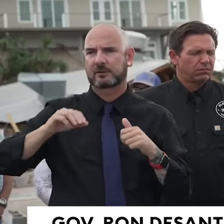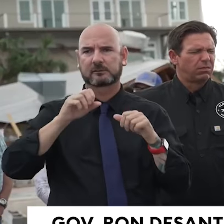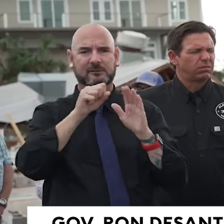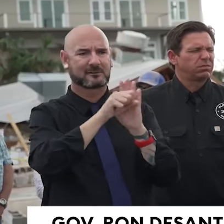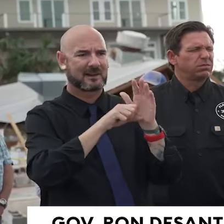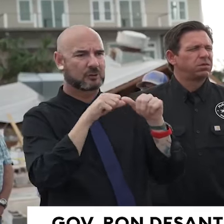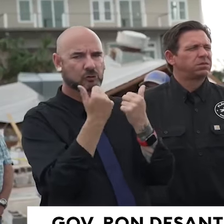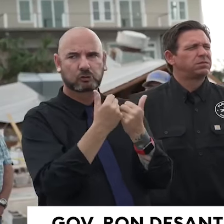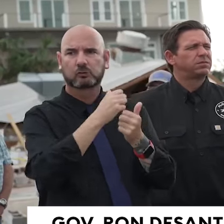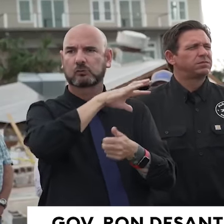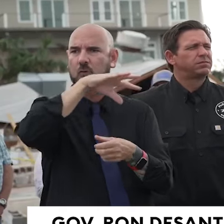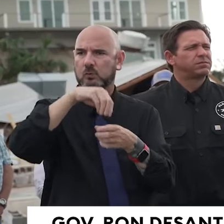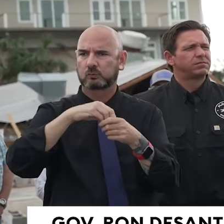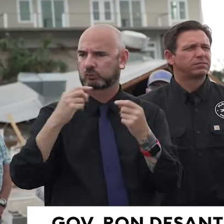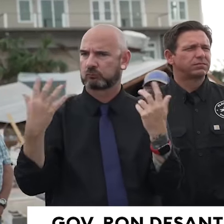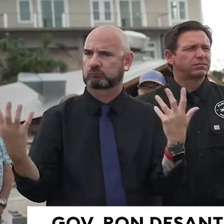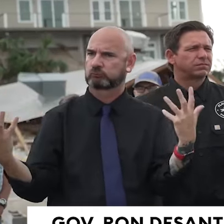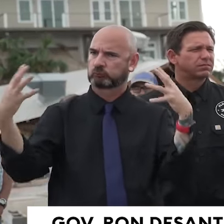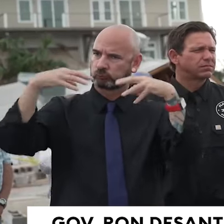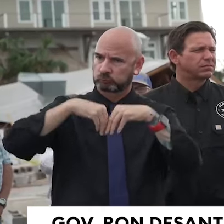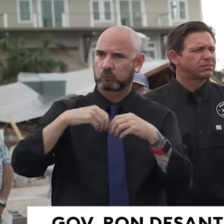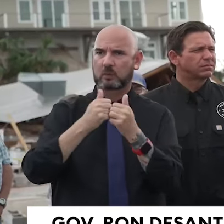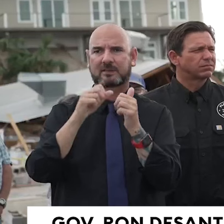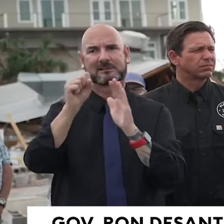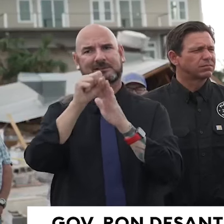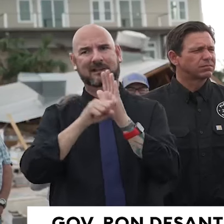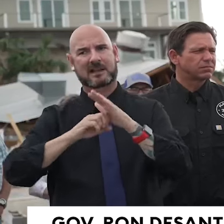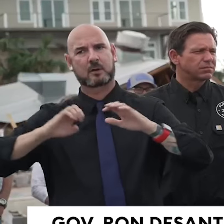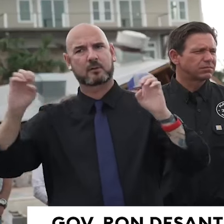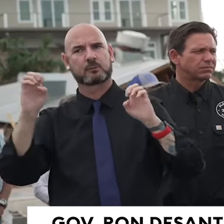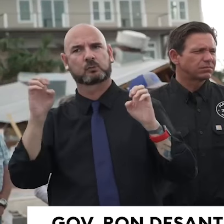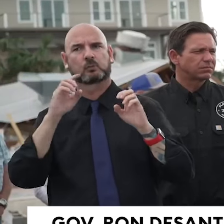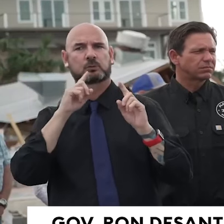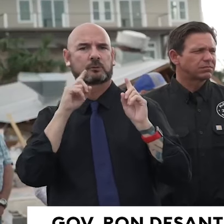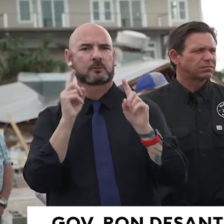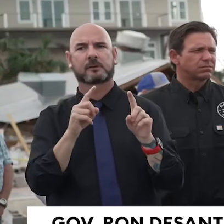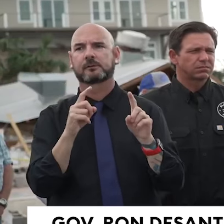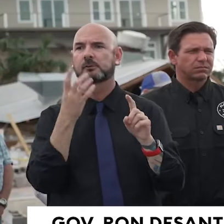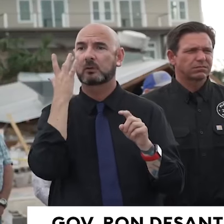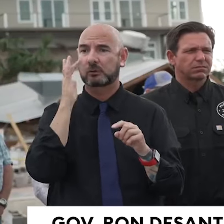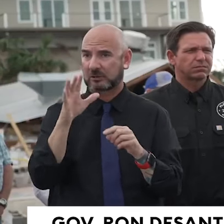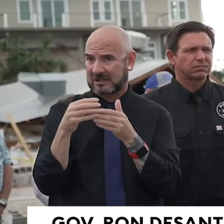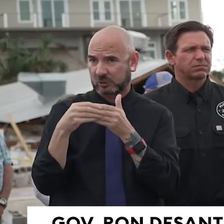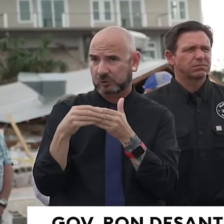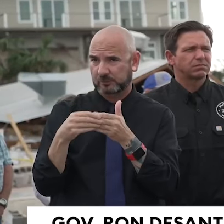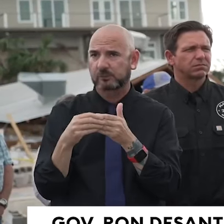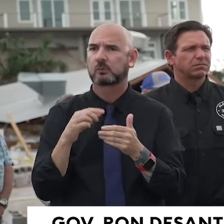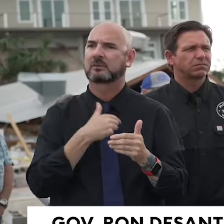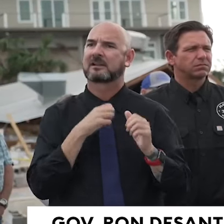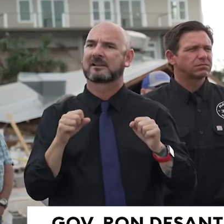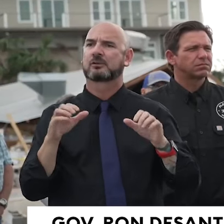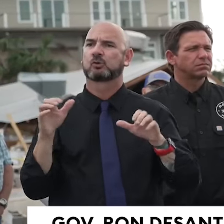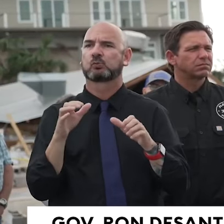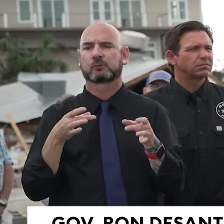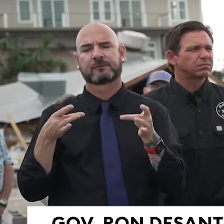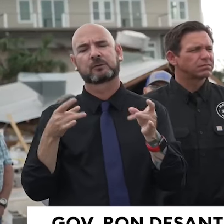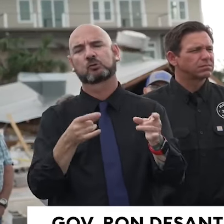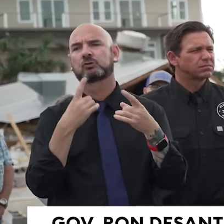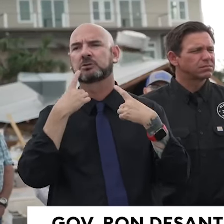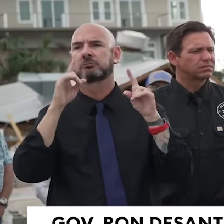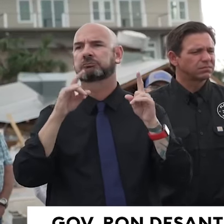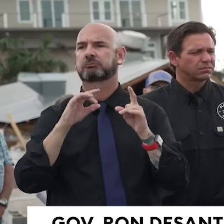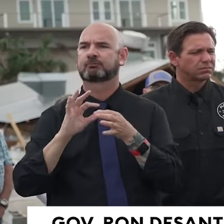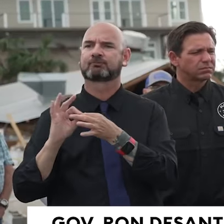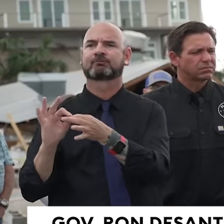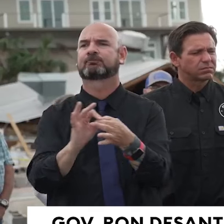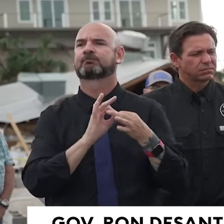the State Emergency Response Team. Governor, it's because of your leadership that we're able to get this job done and do it very effectively and efficiently. As of this morning,